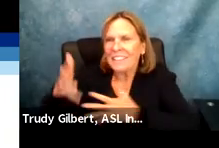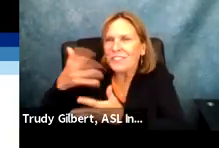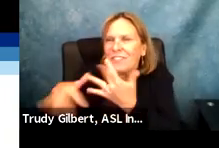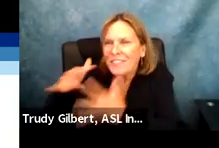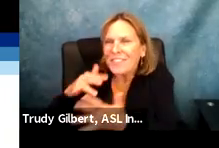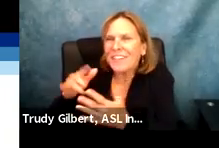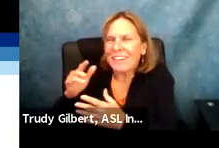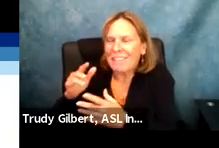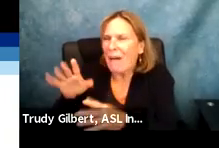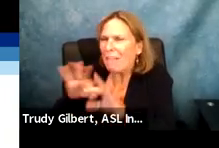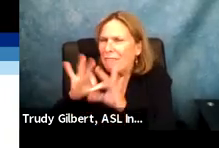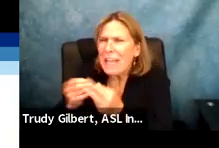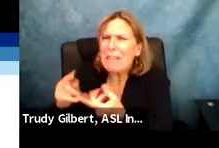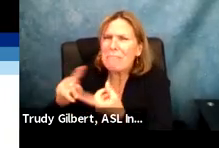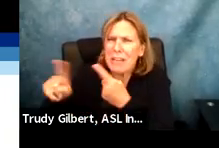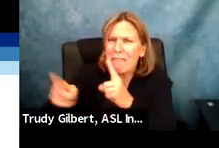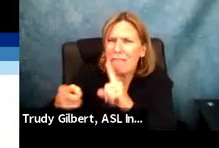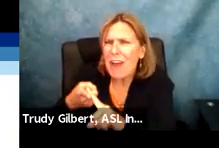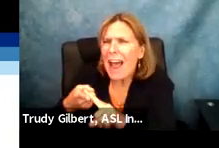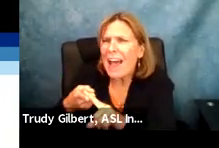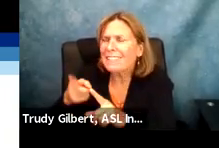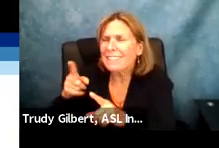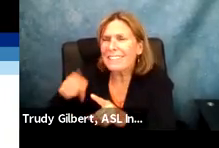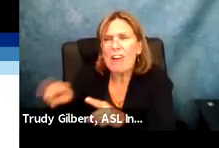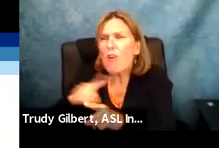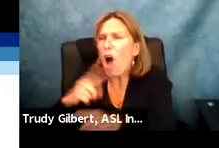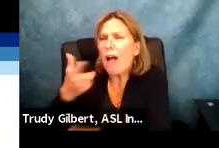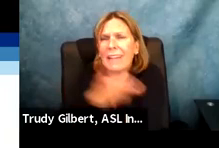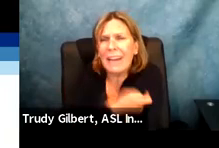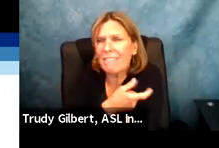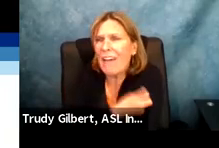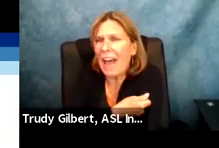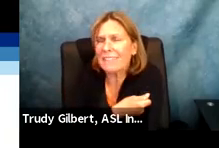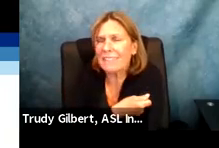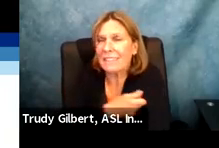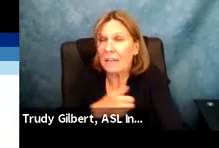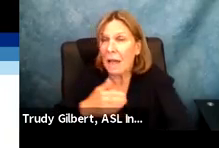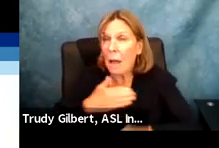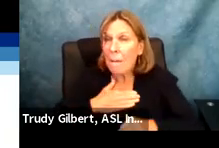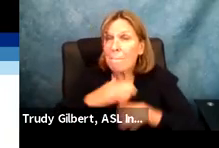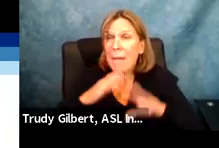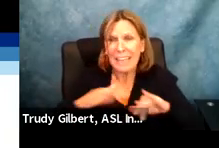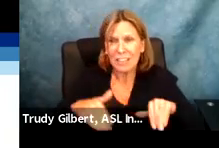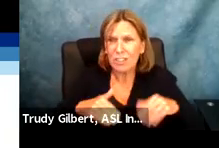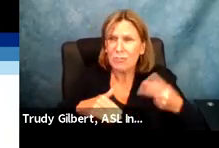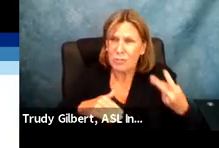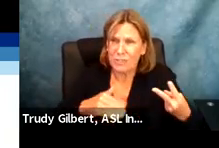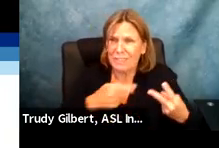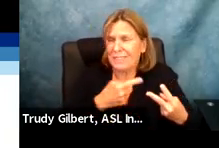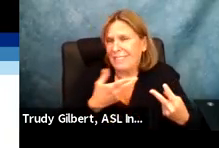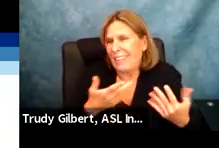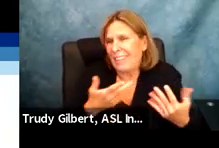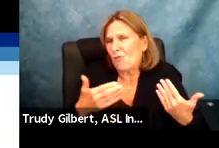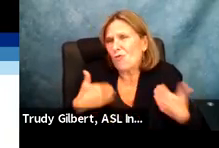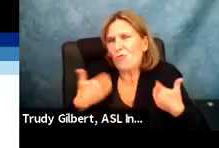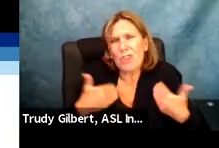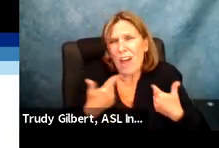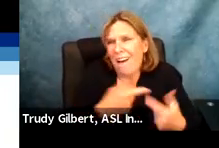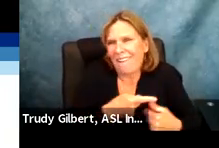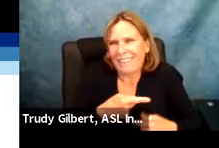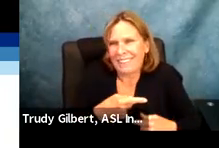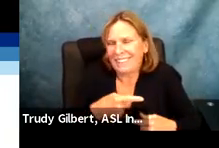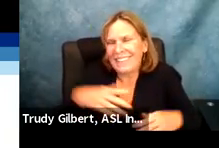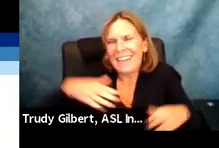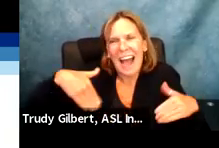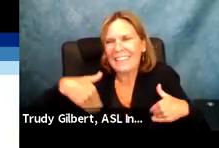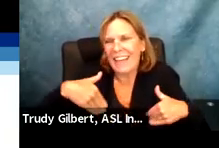I love getting vaccinated. My own children are too young right now. They don't qualify,